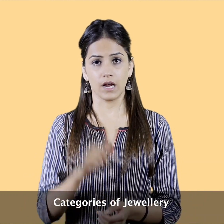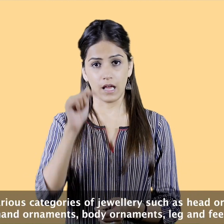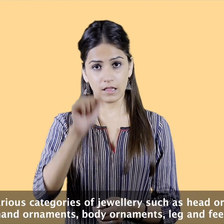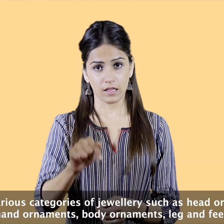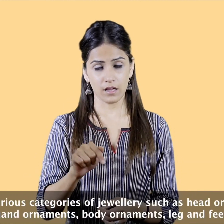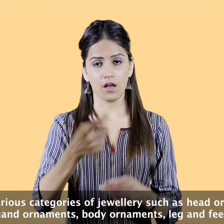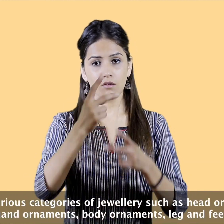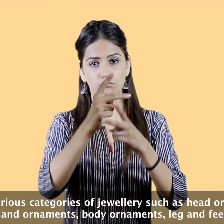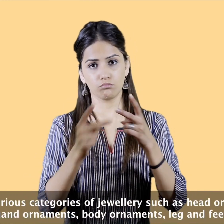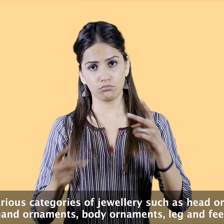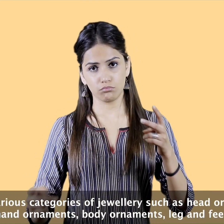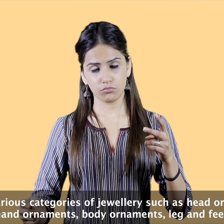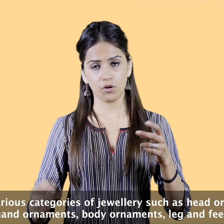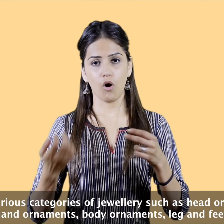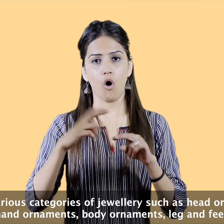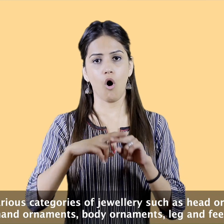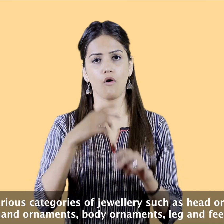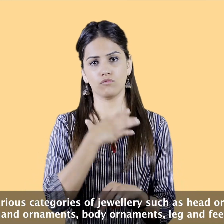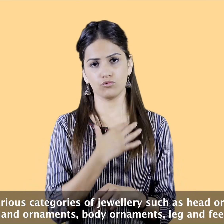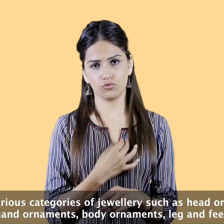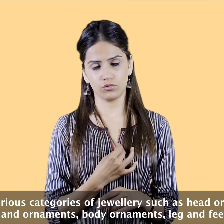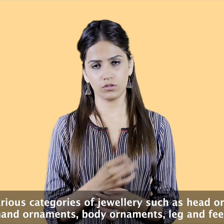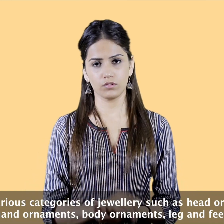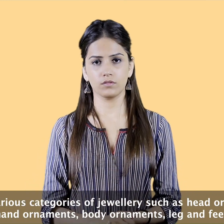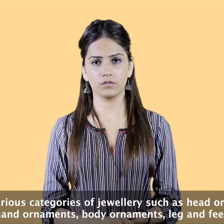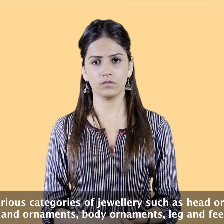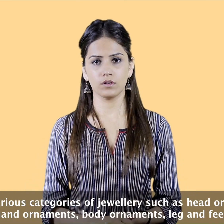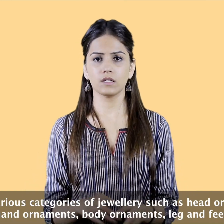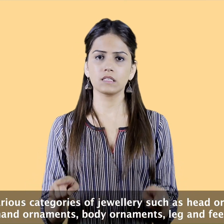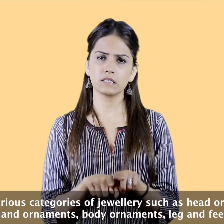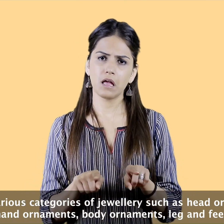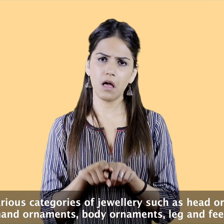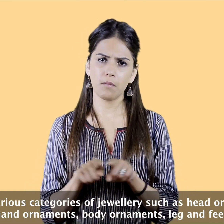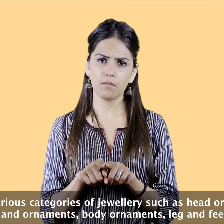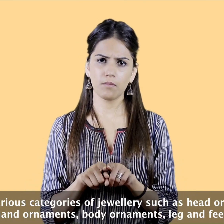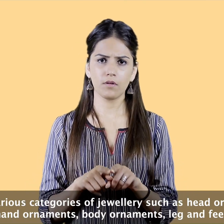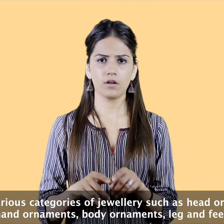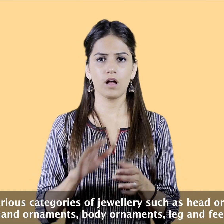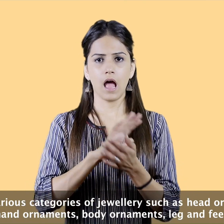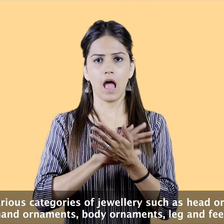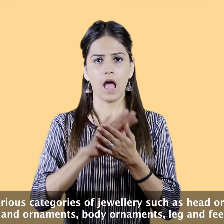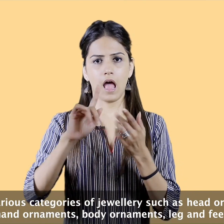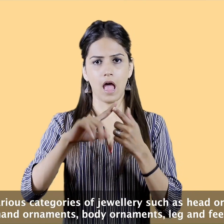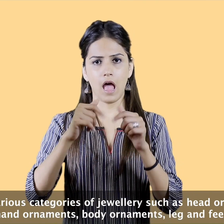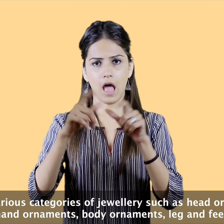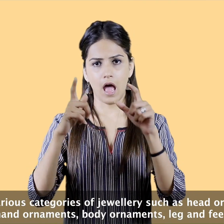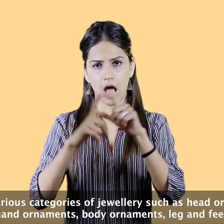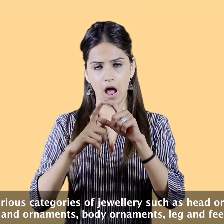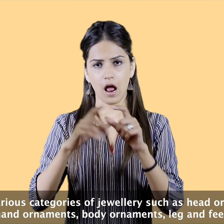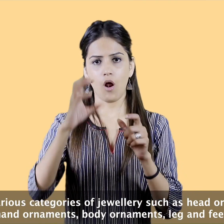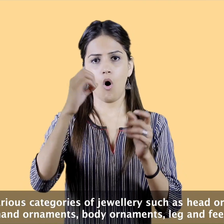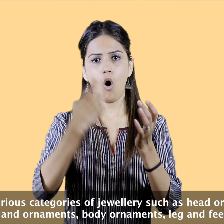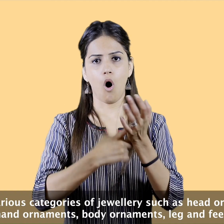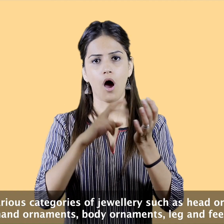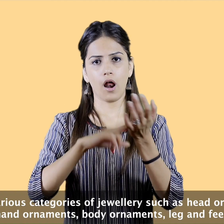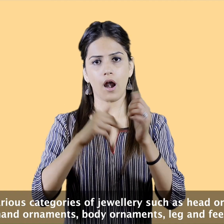These are various categories of jewelry such as head ornament, neck ornament, hand